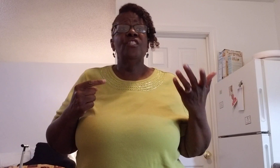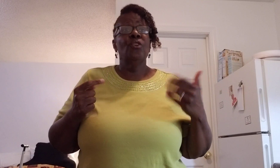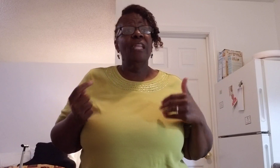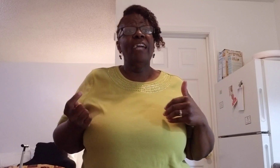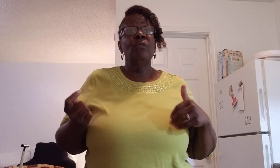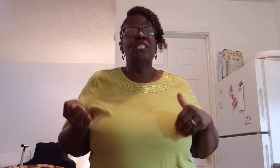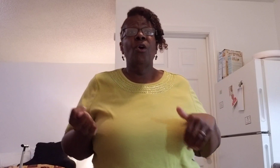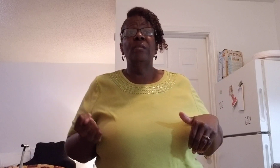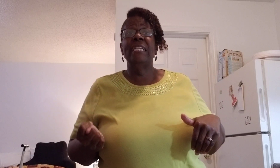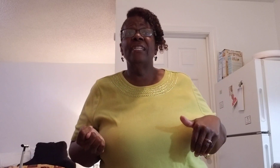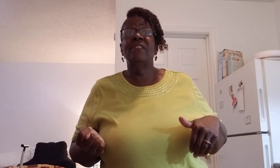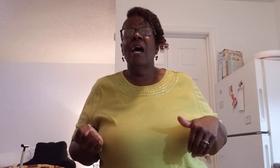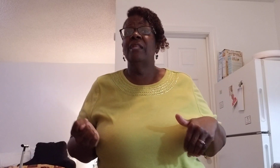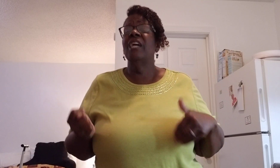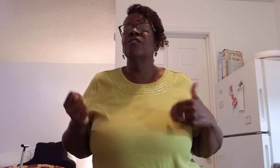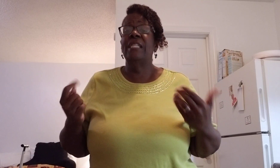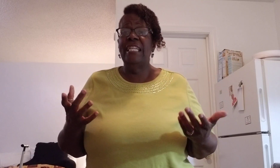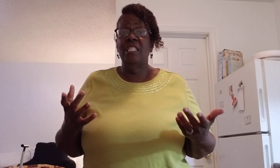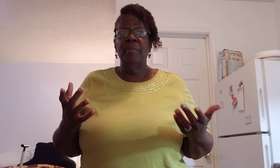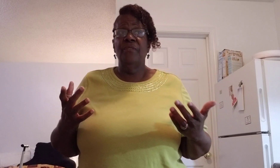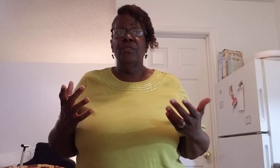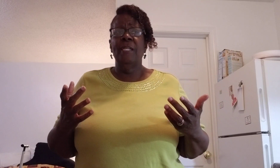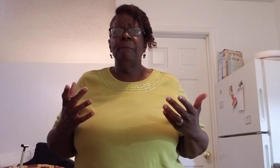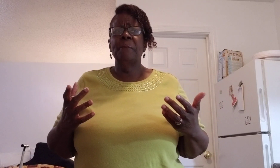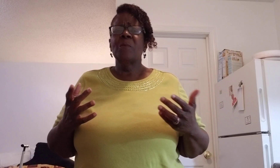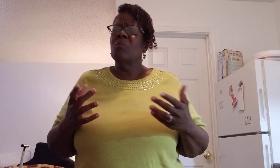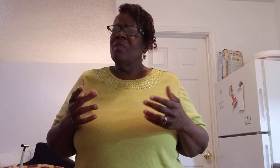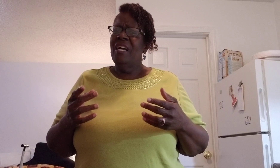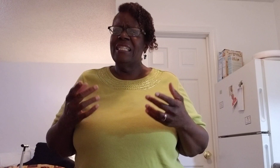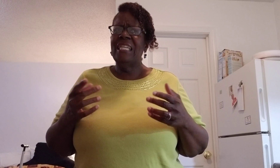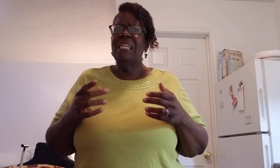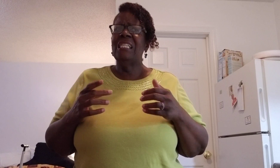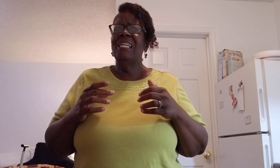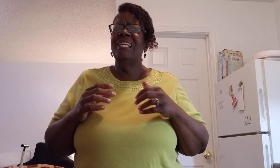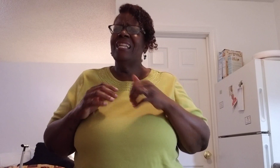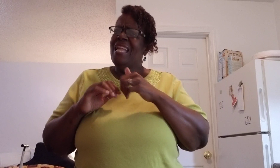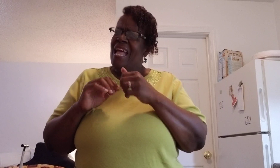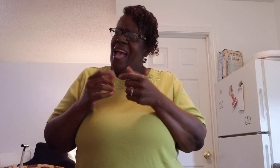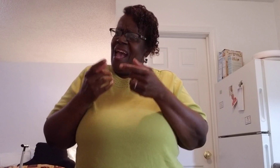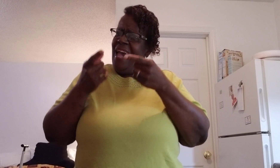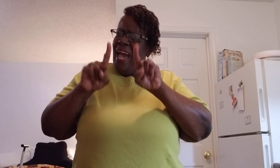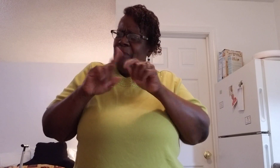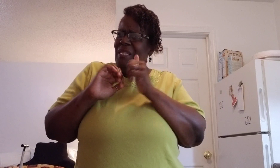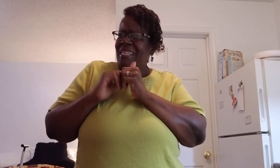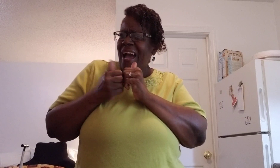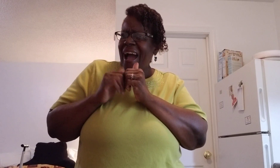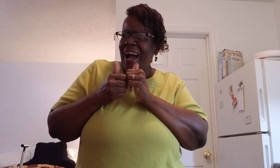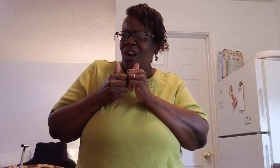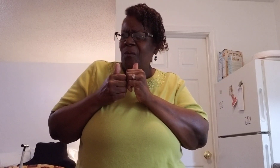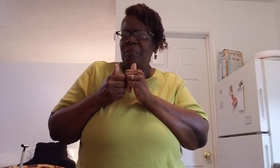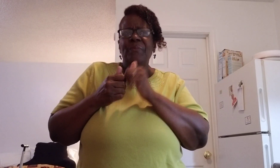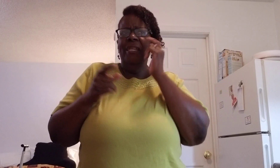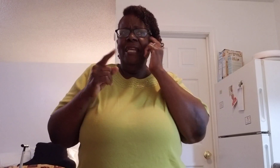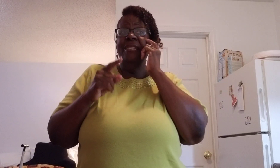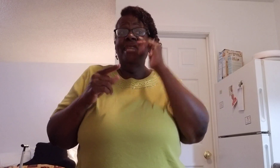your life was the only gift I'll ever need to be free? Again, happen how? And that